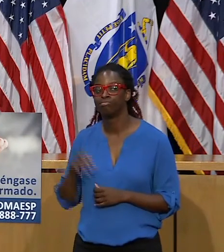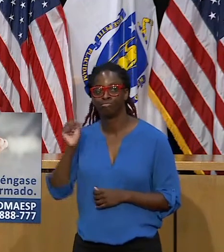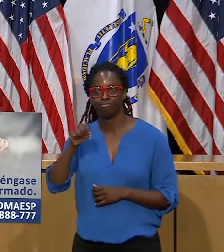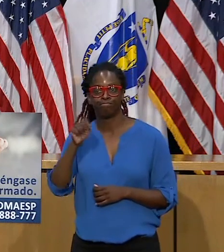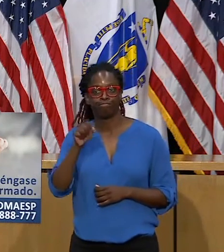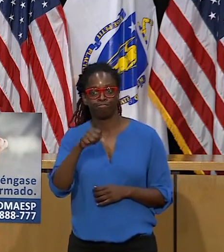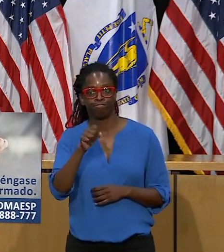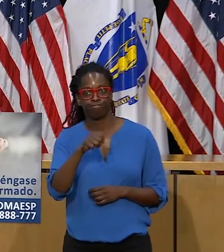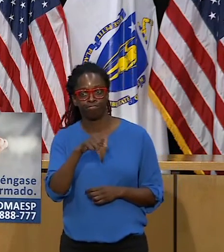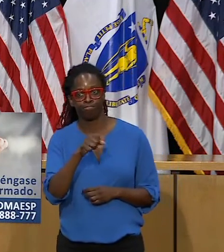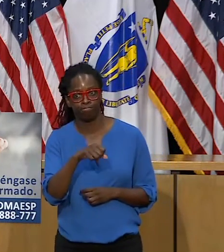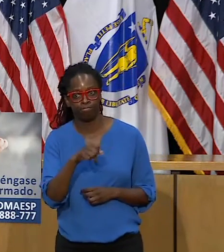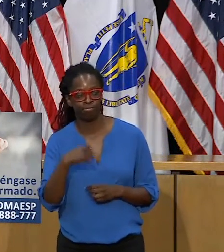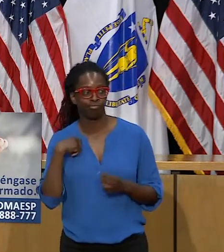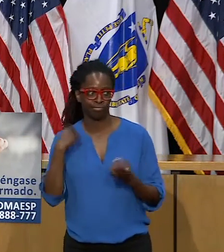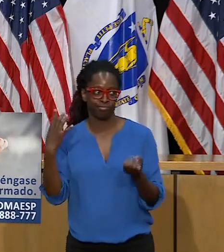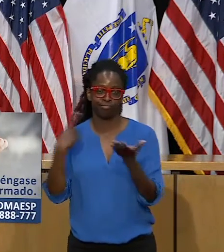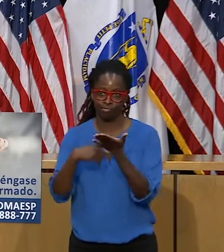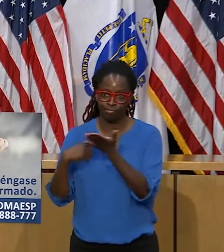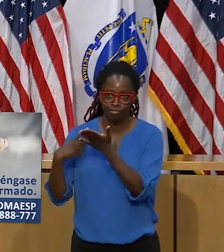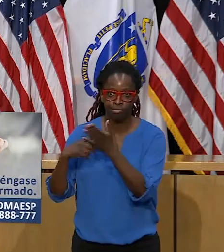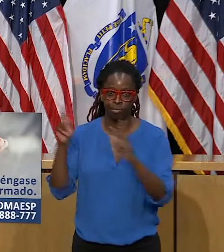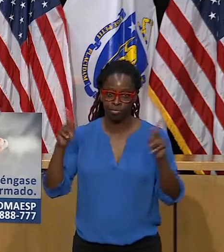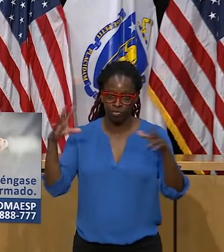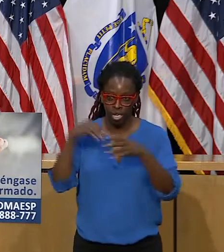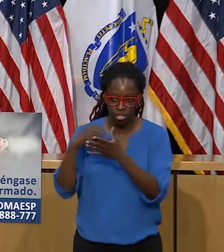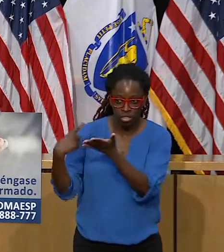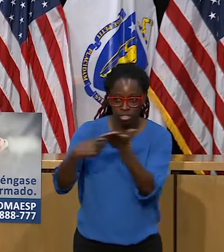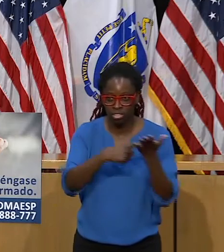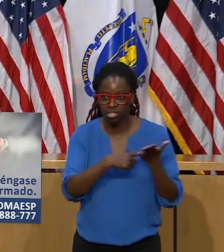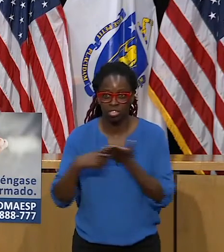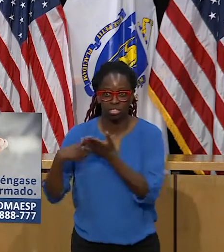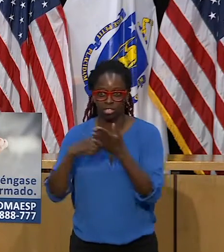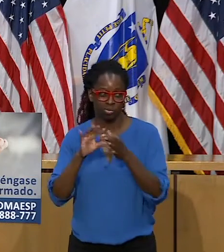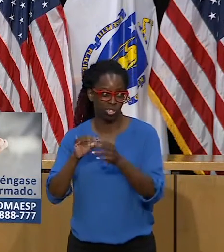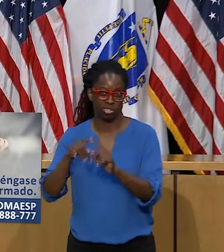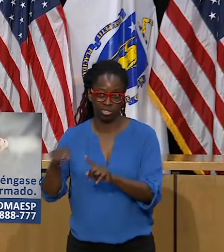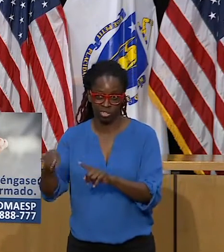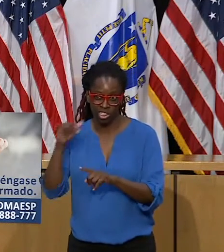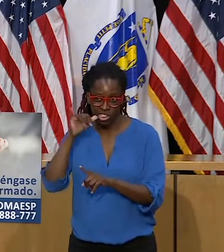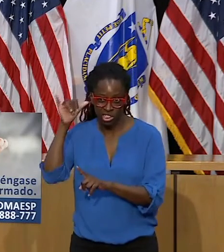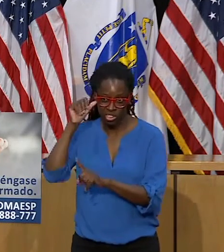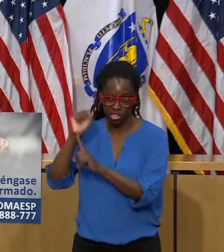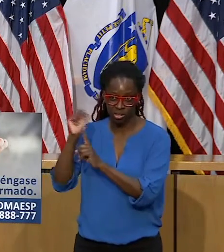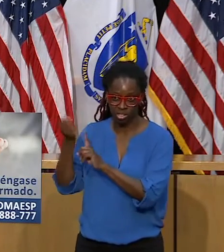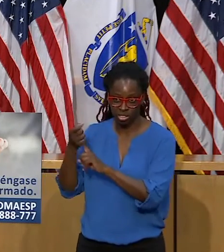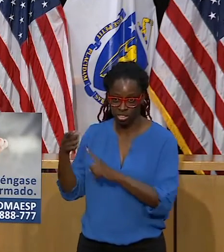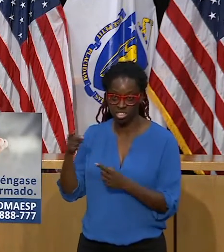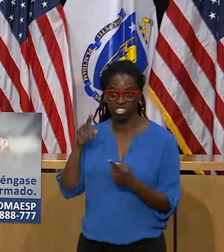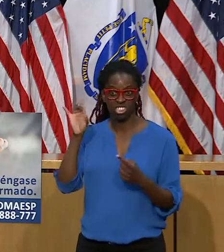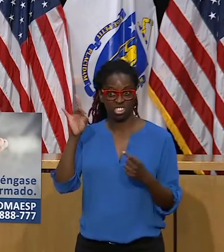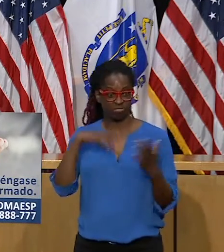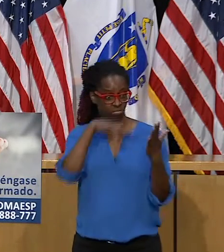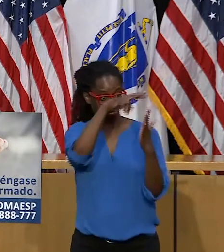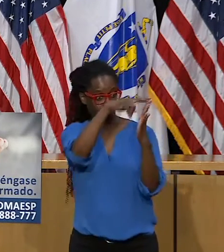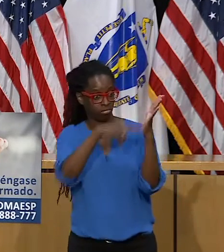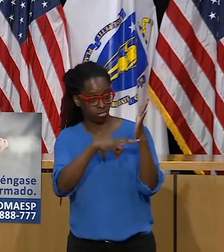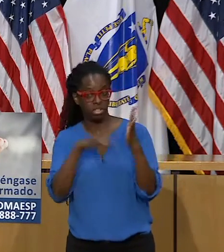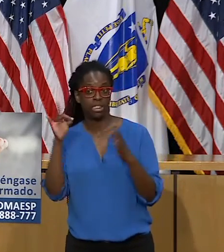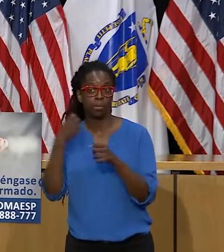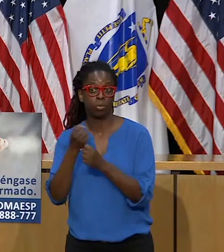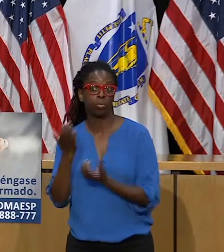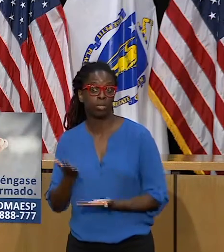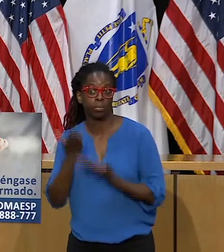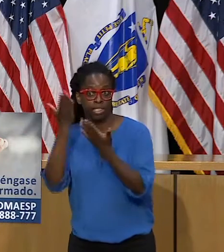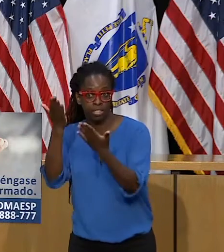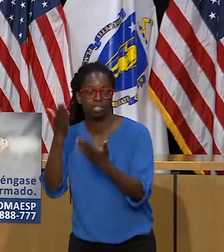as I said yesterday, the report made a series of recommendations based on their findings, and we said we were going to file those and additional ones as well.